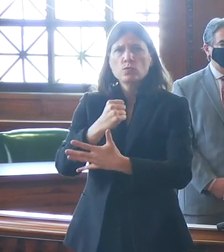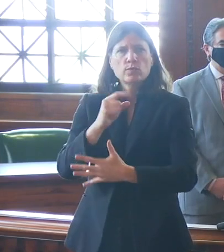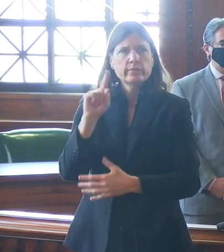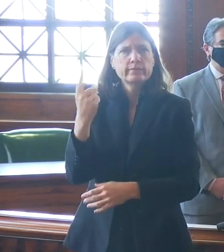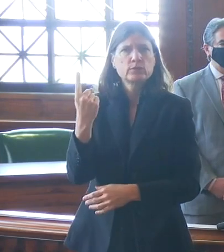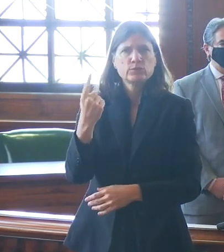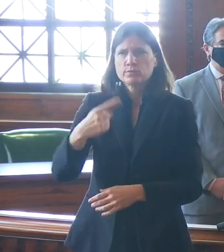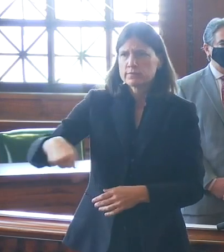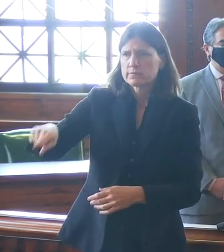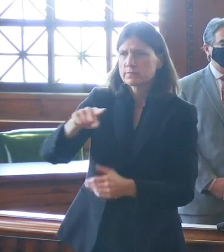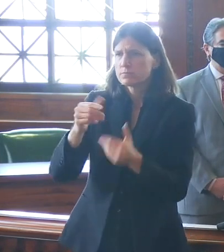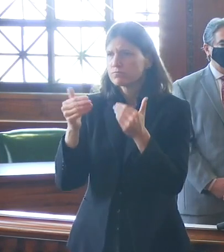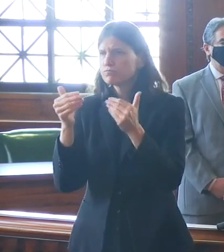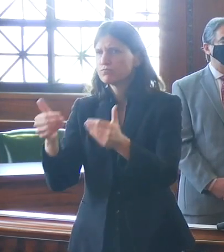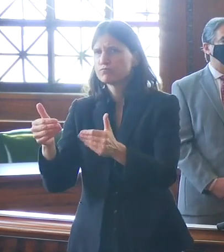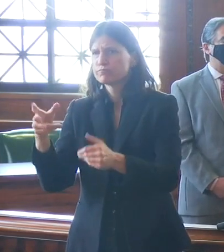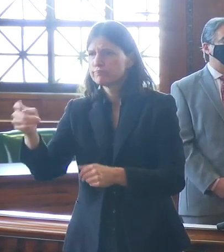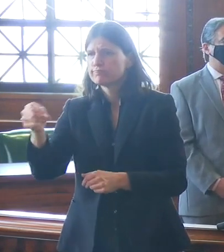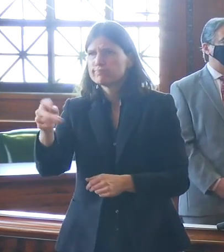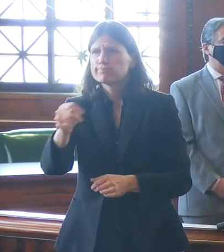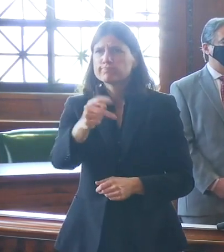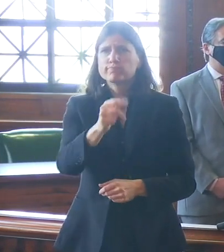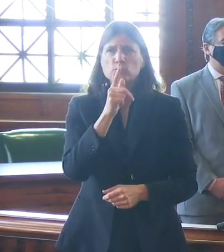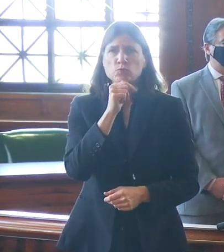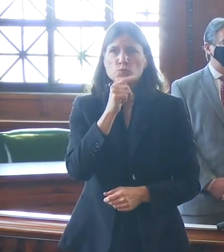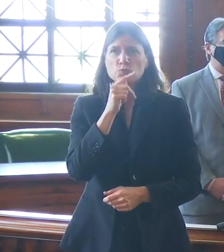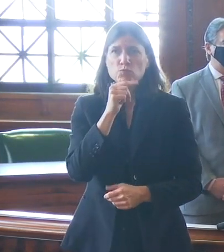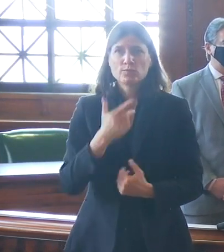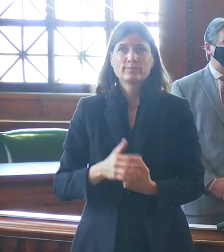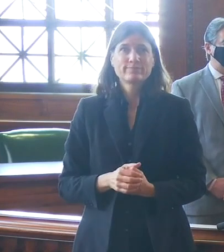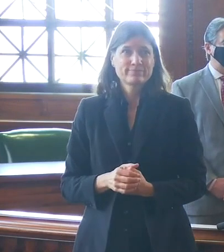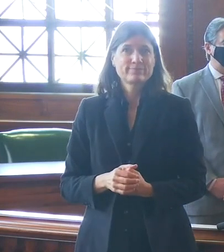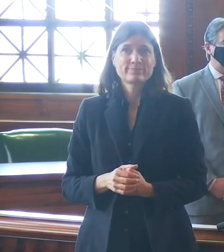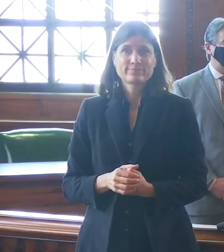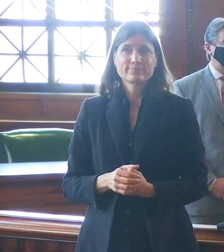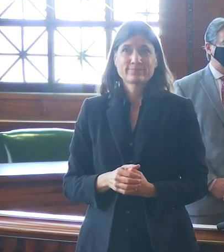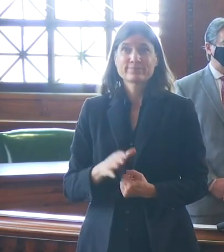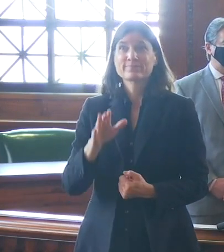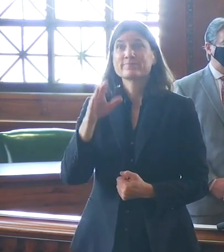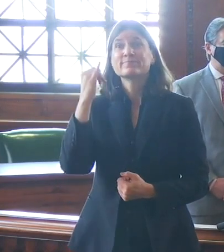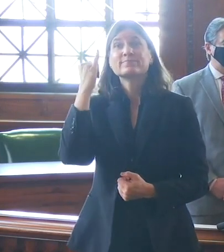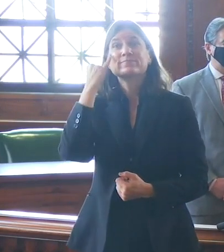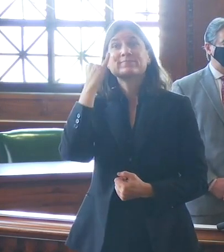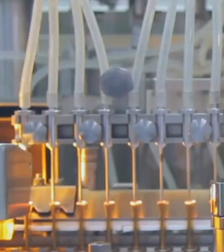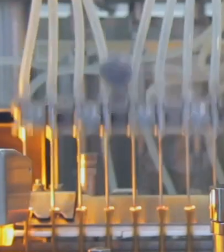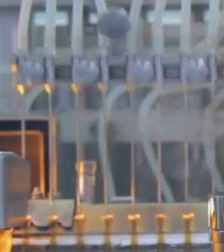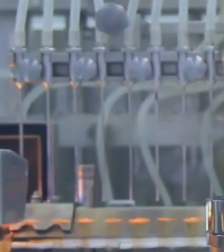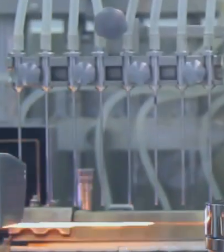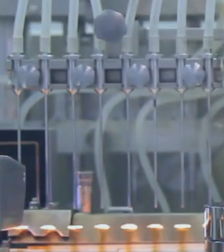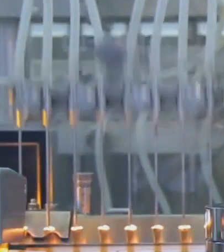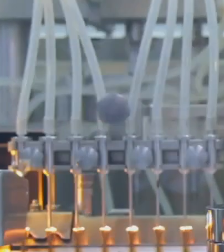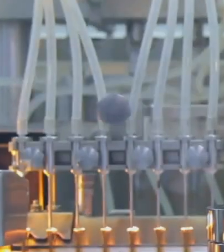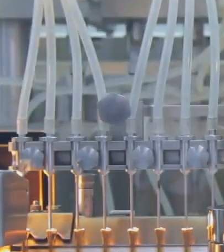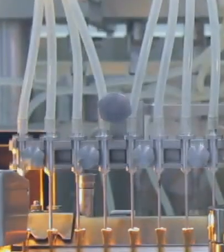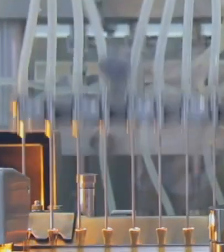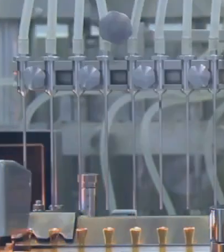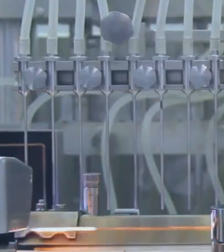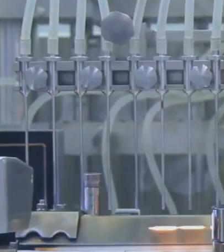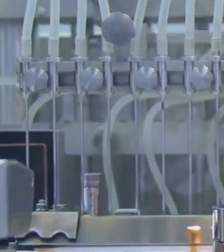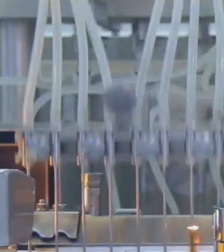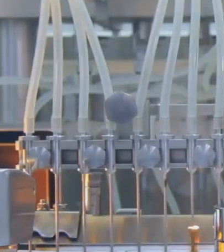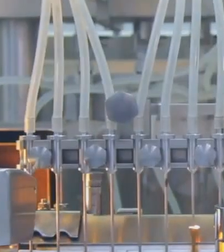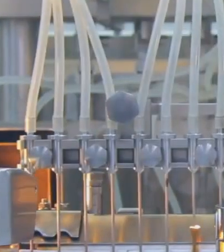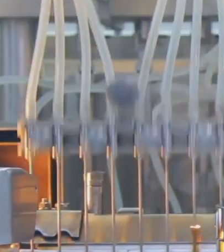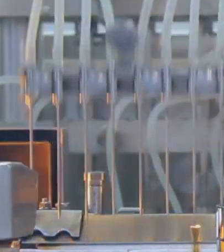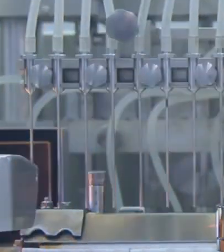among healthcare workers, only those that are in the direct line of fire working directly with COVID patients. Hospitals across Massachusetts are